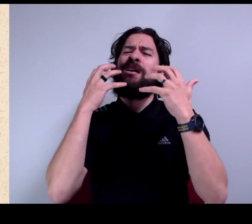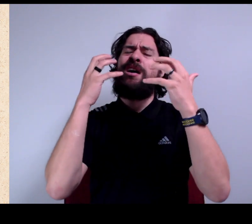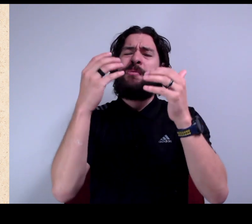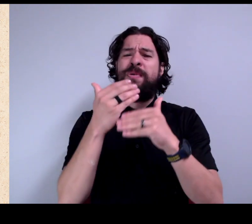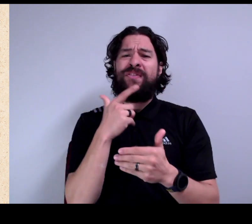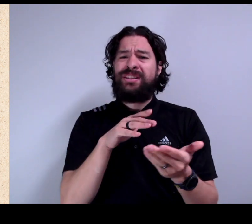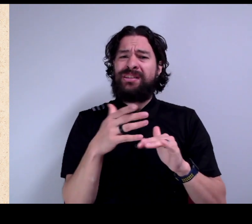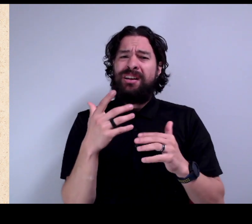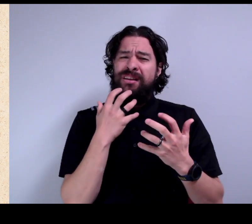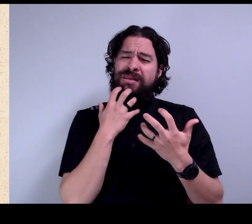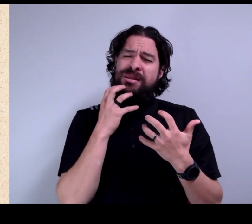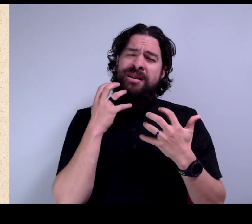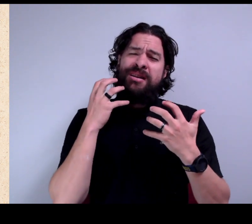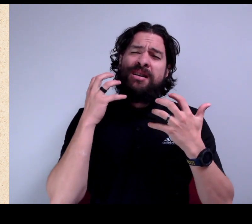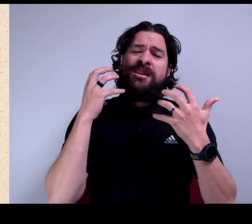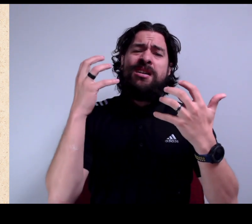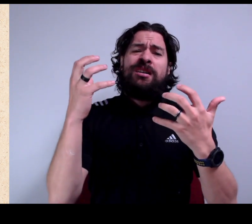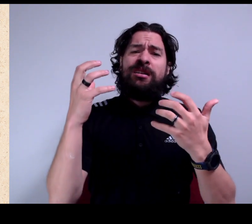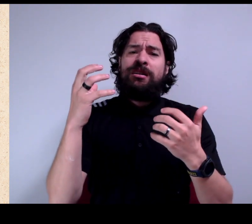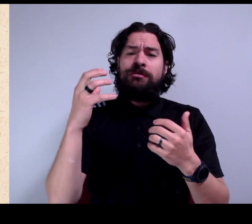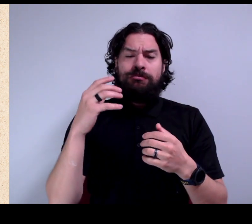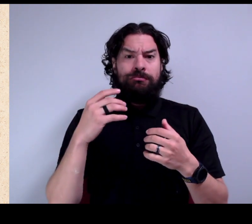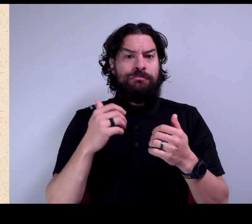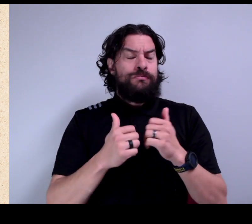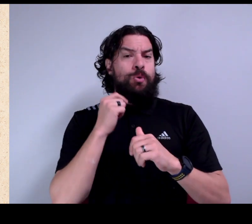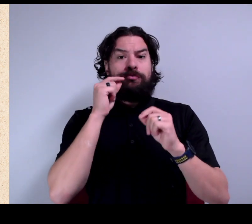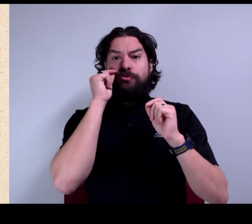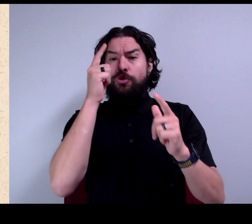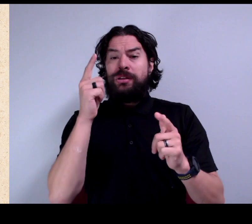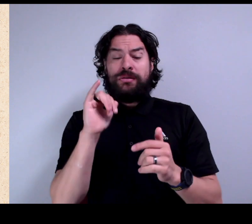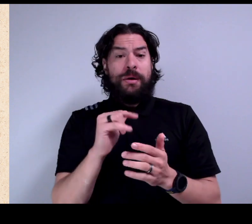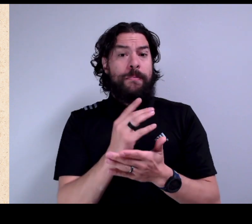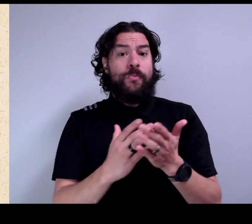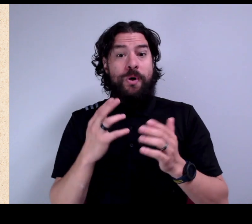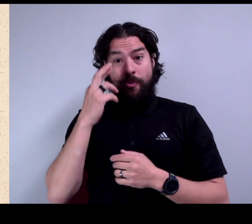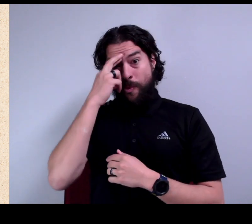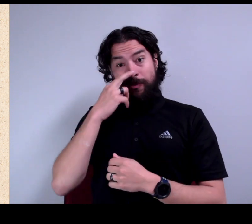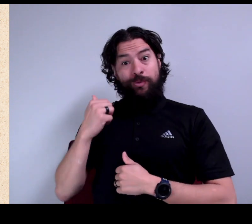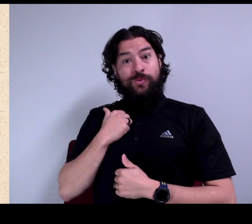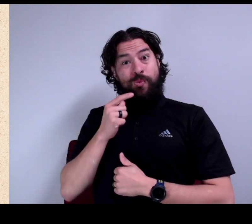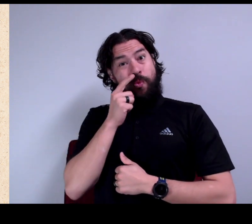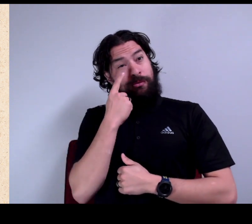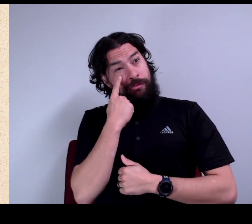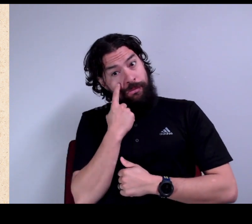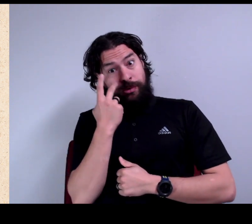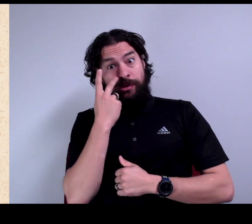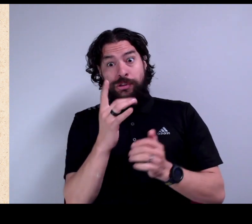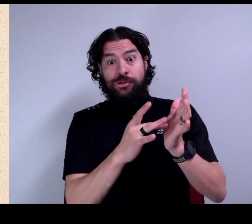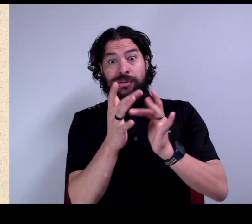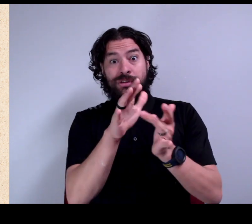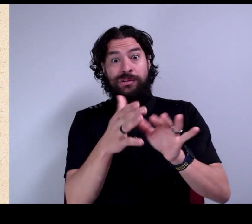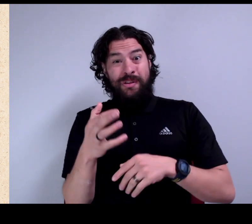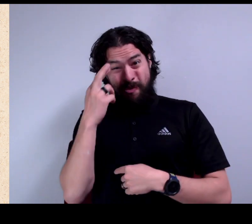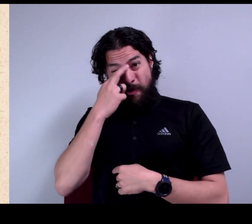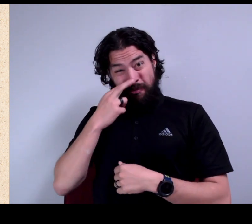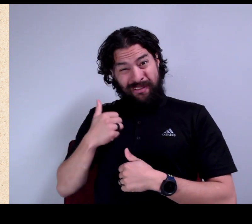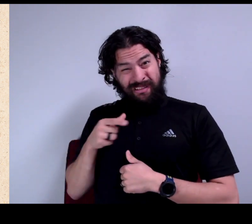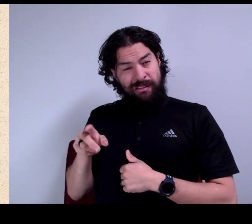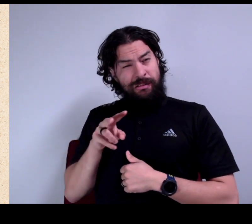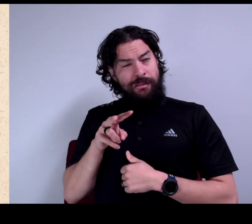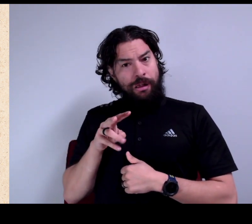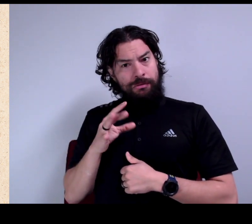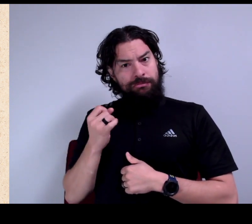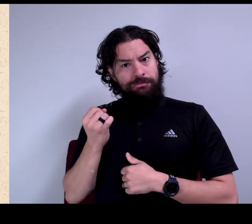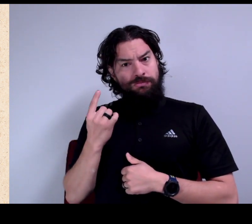voice crying out before he dies. And then most surprising is that it's a Roman soldier who sees Jesus die,